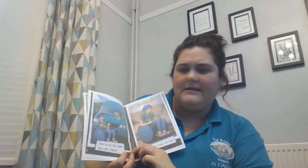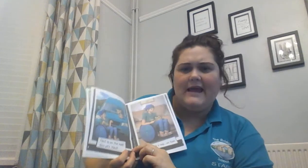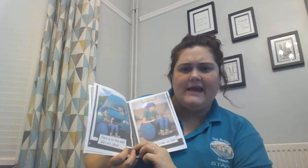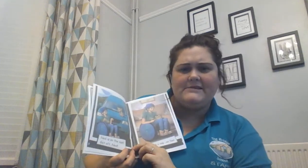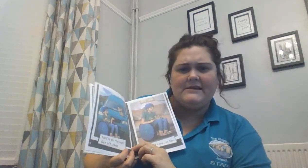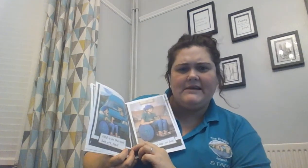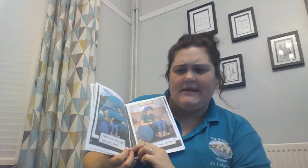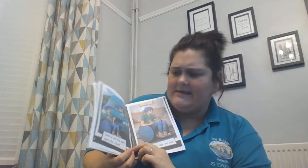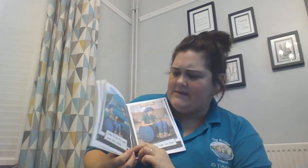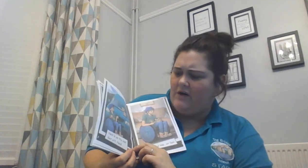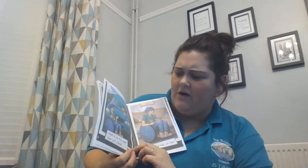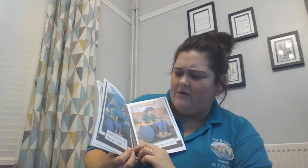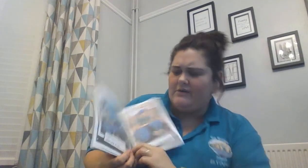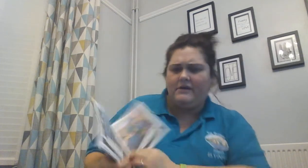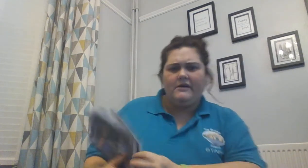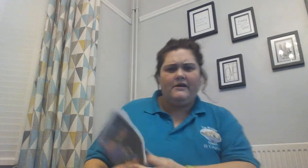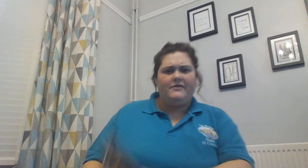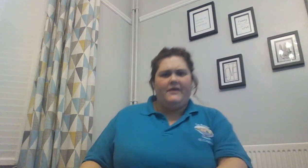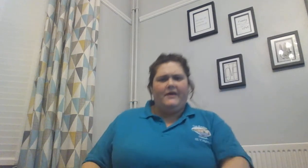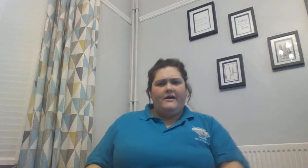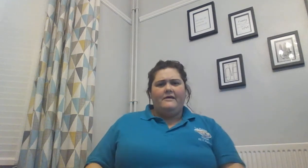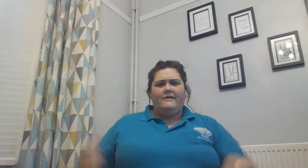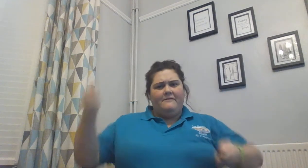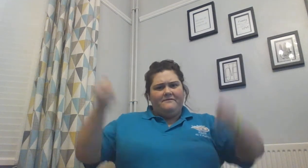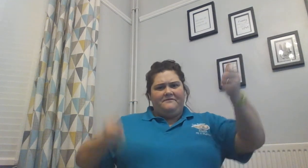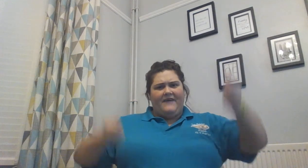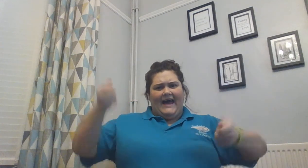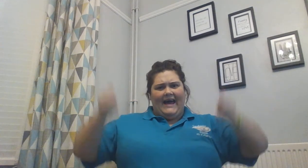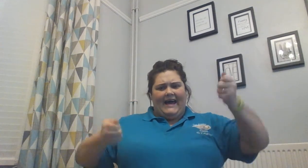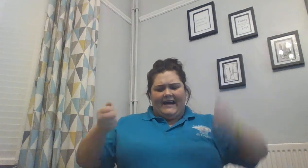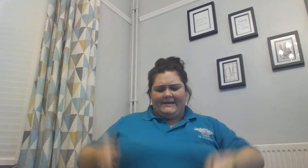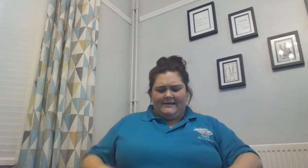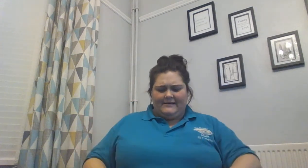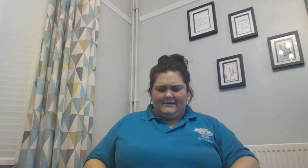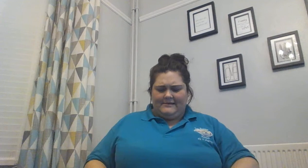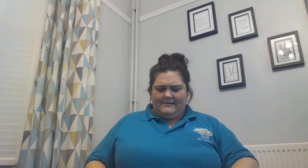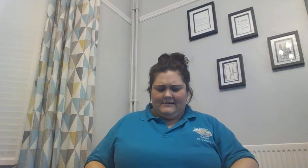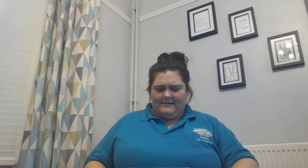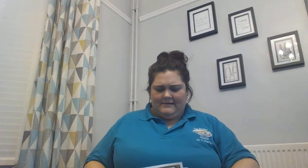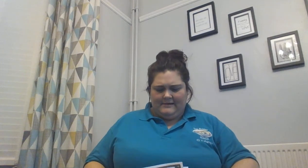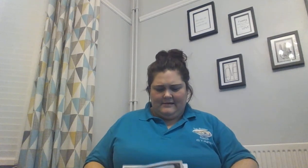Ned is on the van.